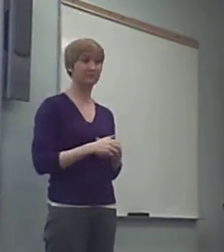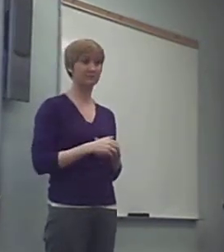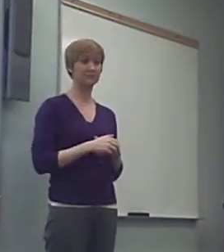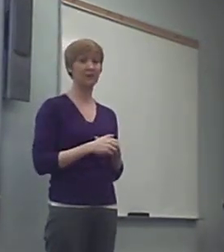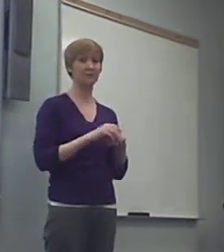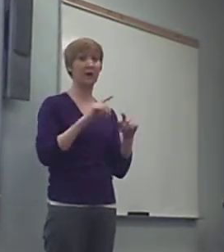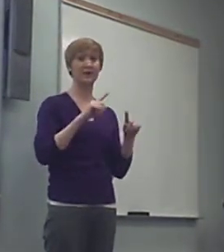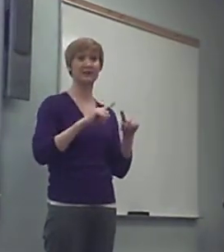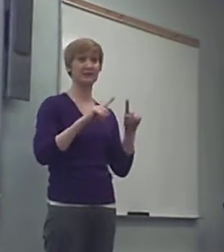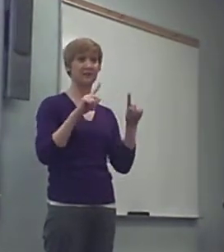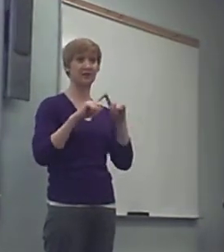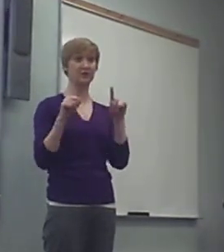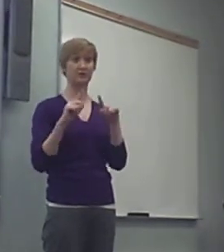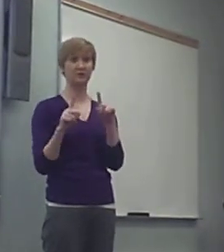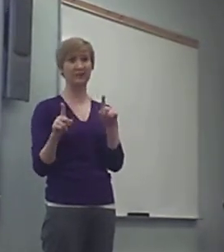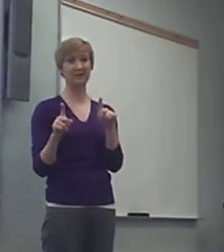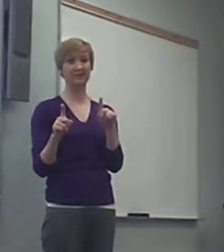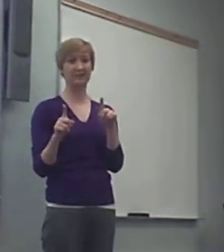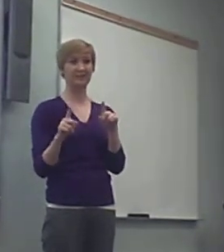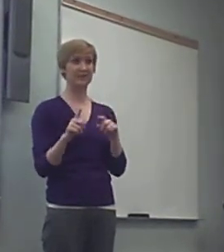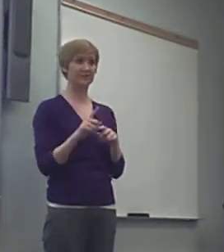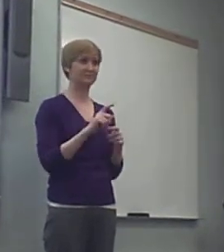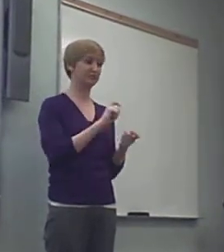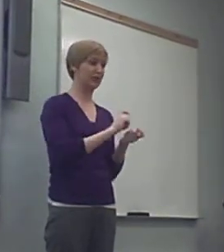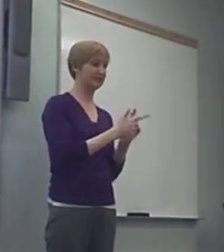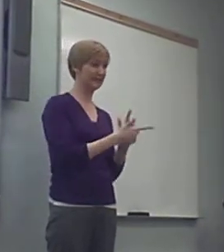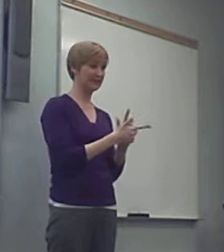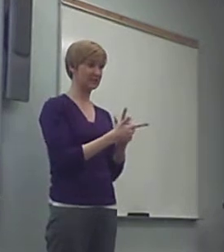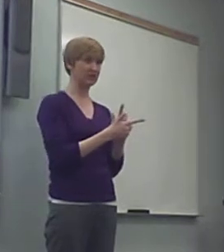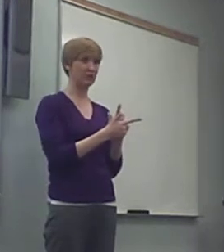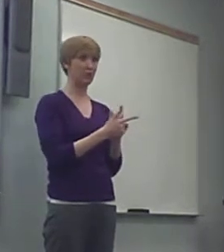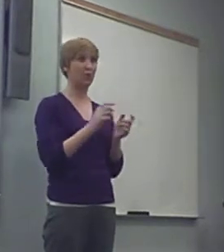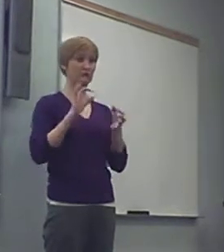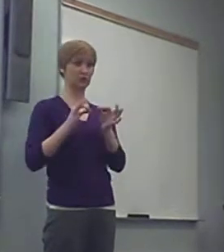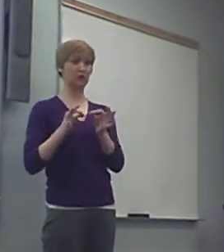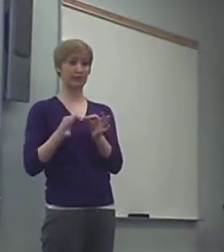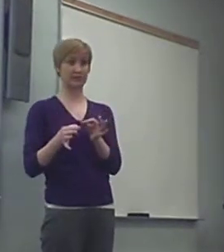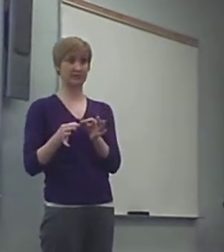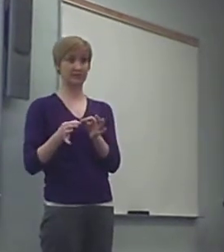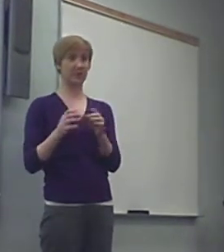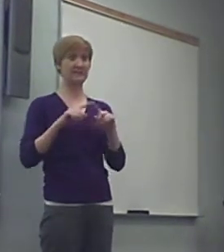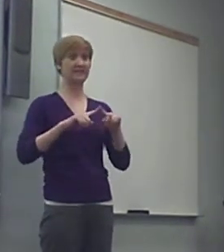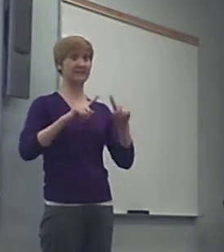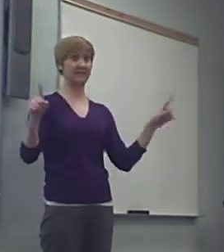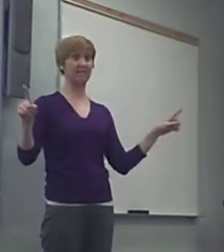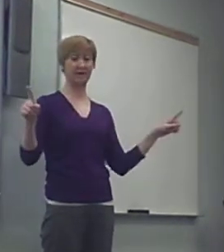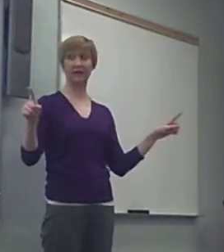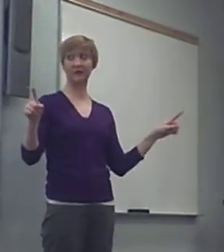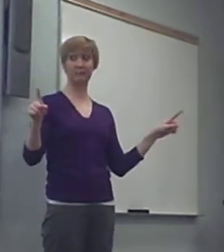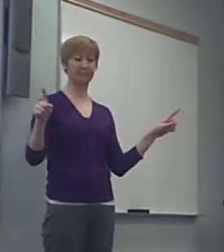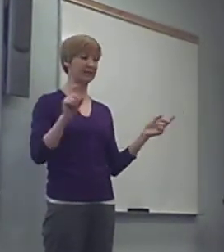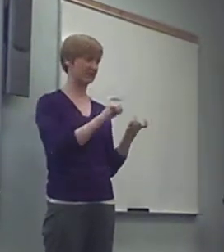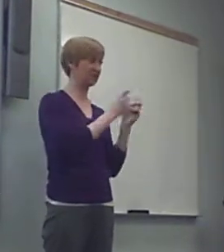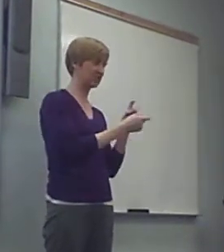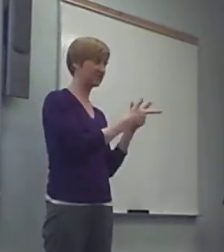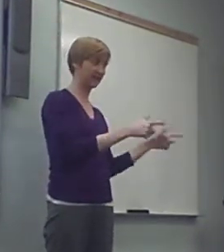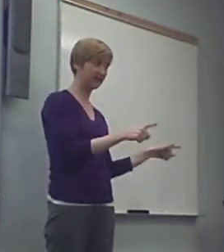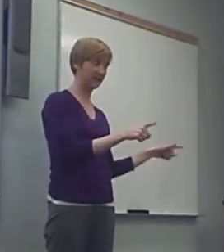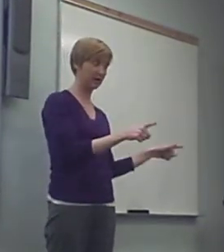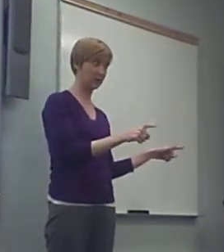translation and interpretation. These are actually translations. So sometimes you're going to see things in the ASL Bible that you think, I